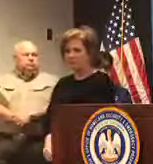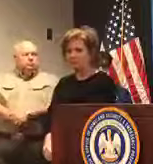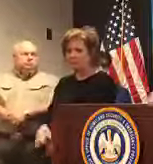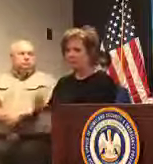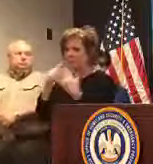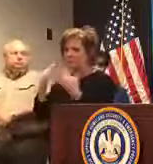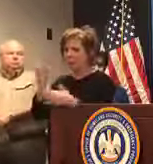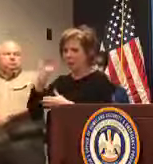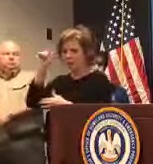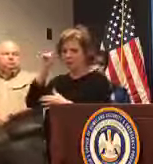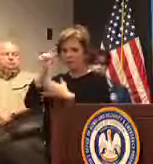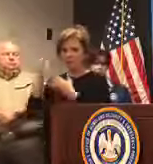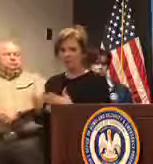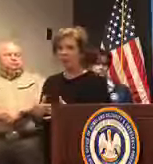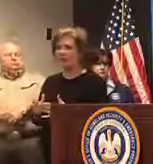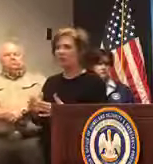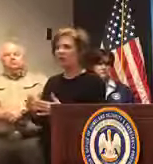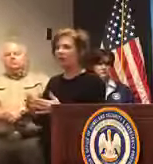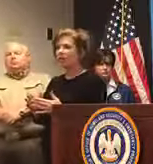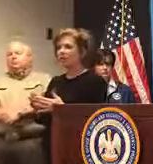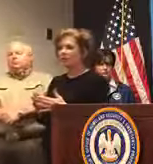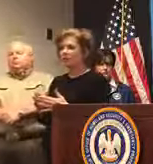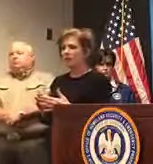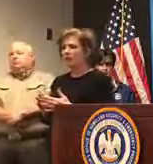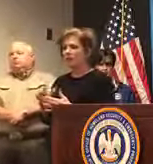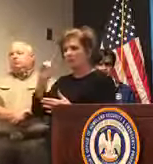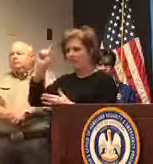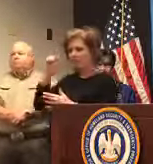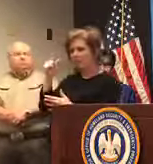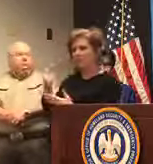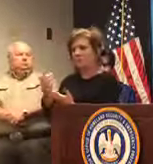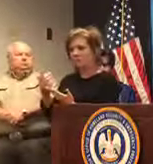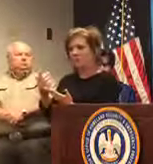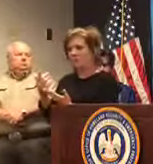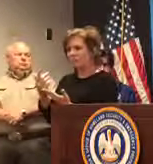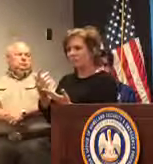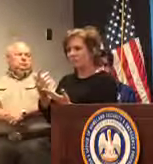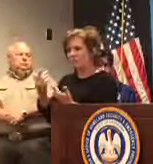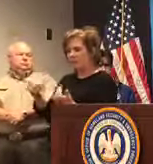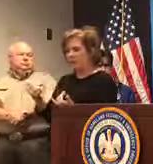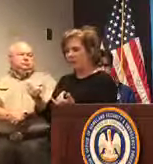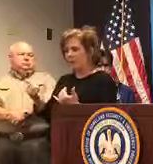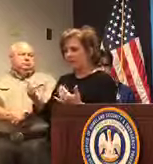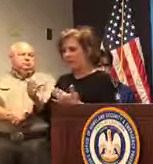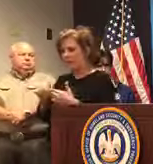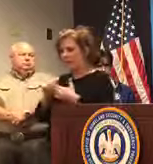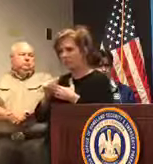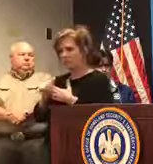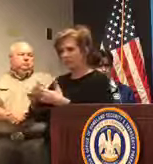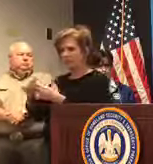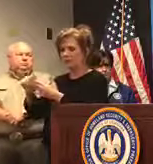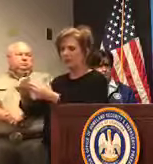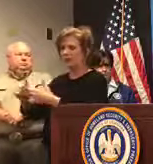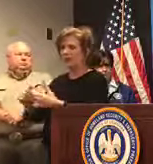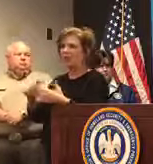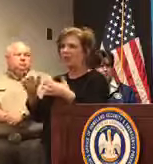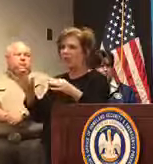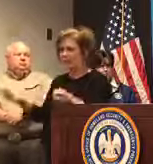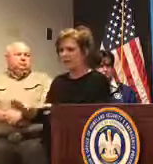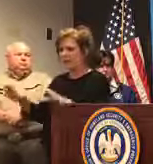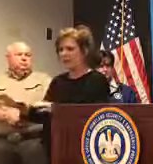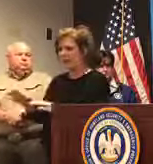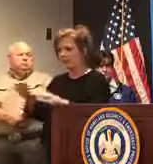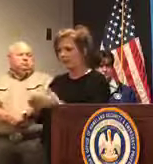Well, thank you, Governor. At the Governor's direction, we are taking a very proactive and aggressive approach in our preparations